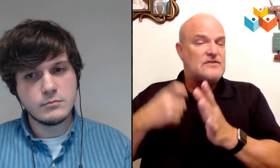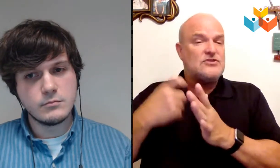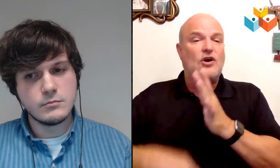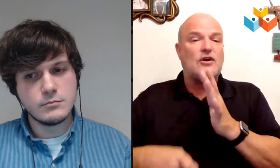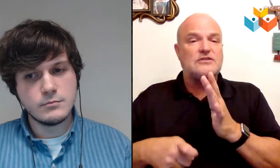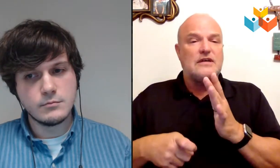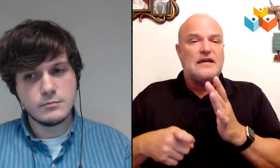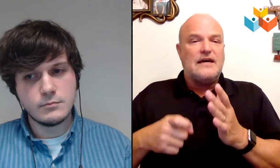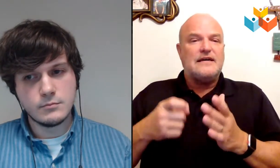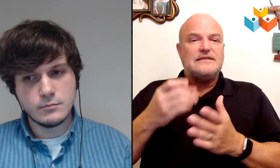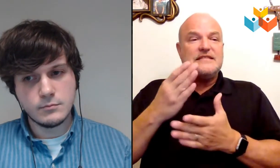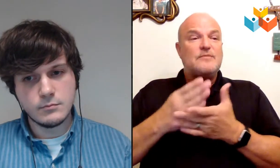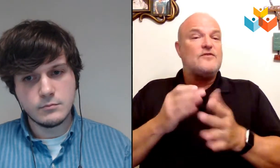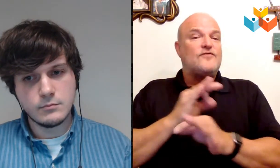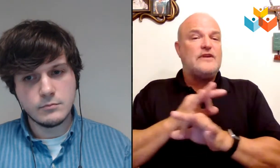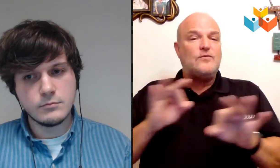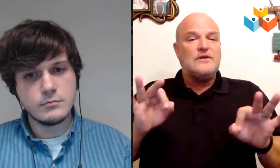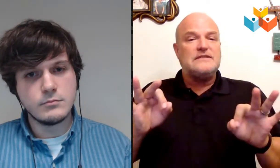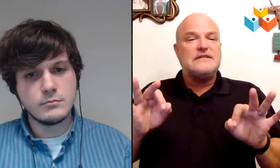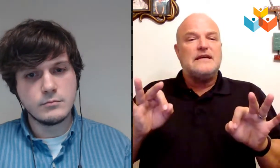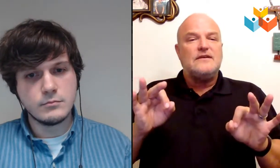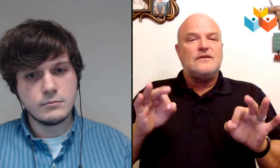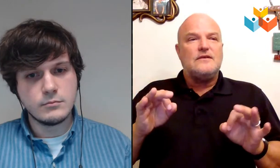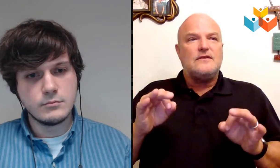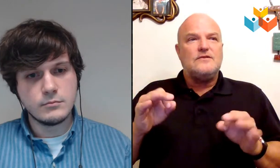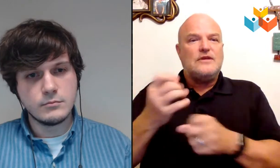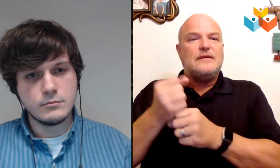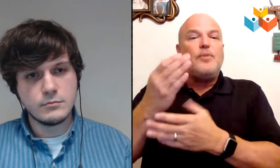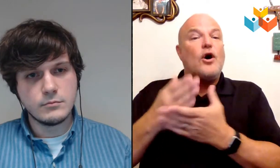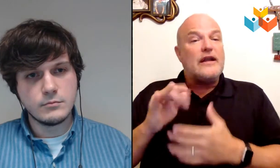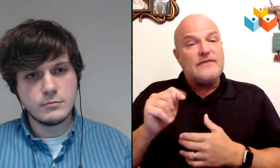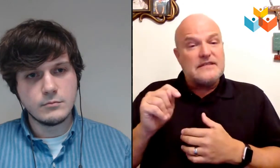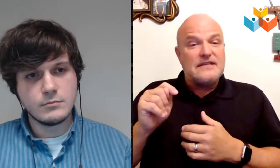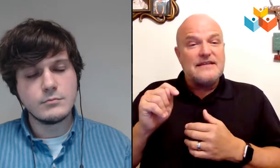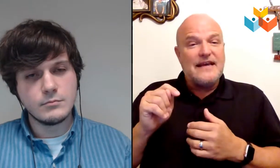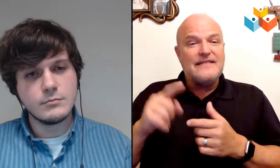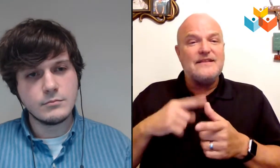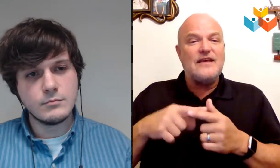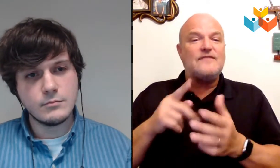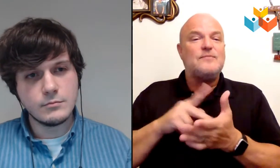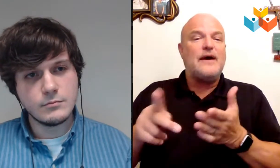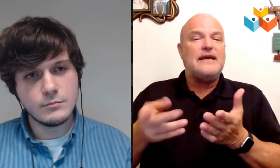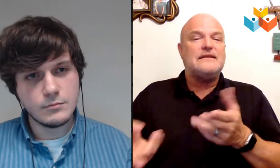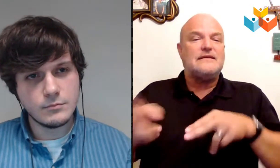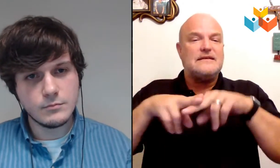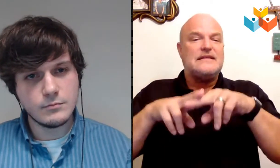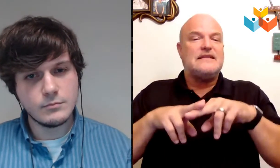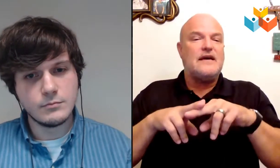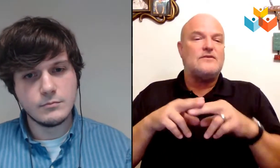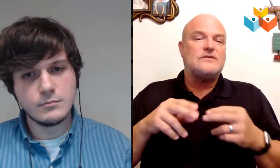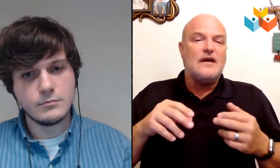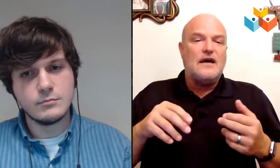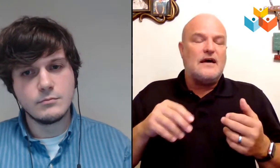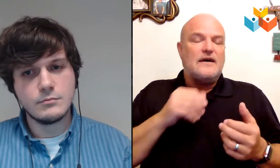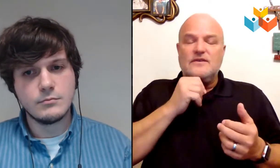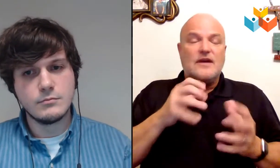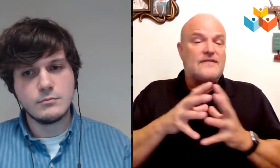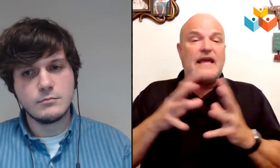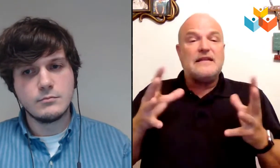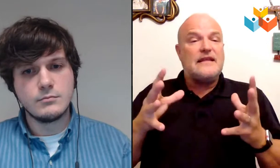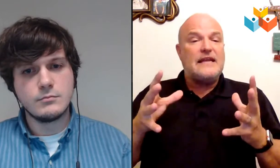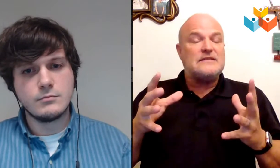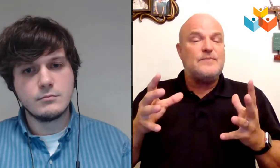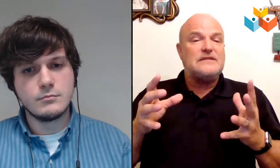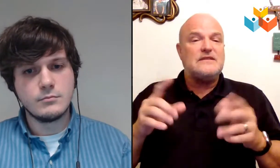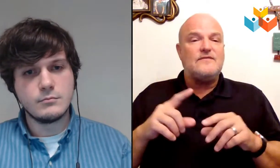some of them have a charge. Some of the free ones, you get part of it, and then you have to pay to get the others. They're